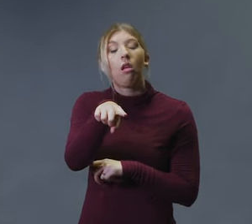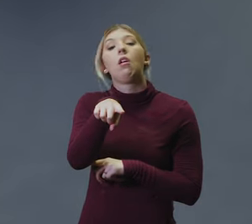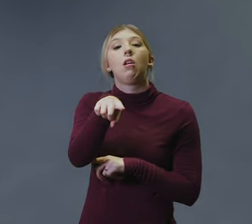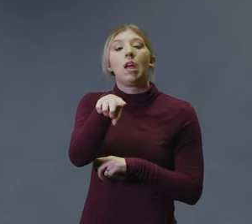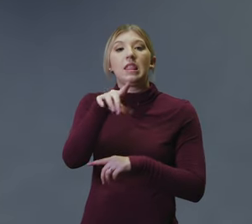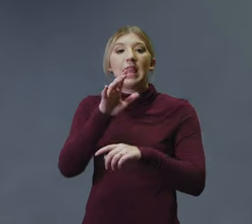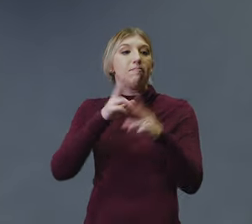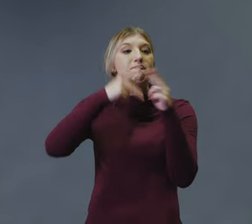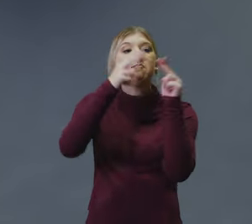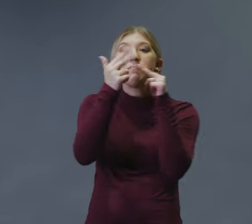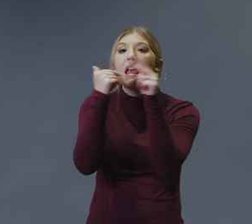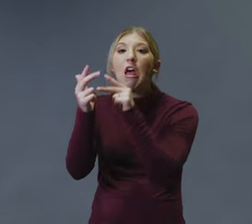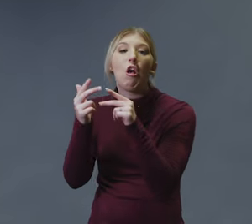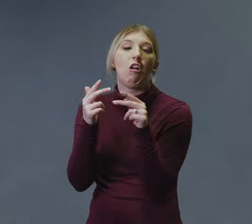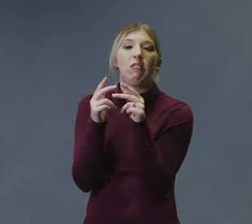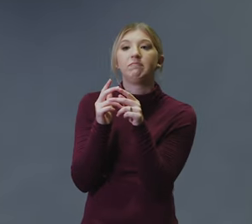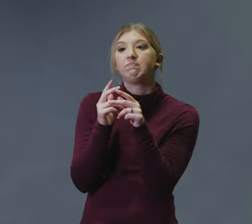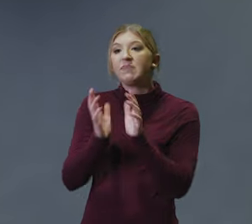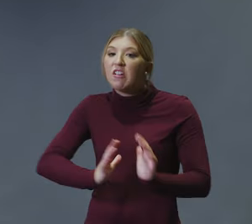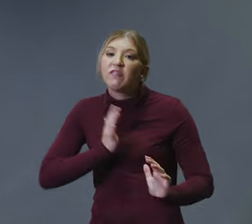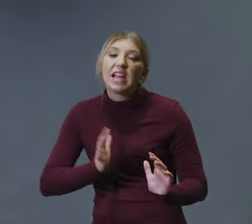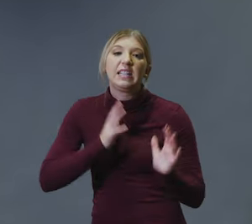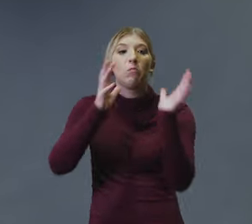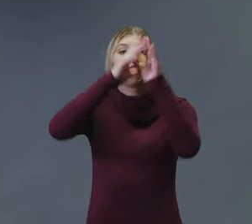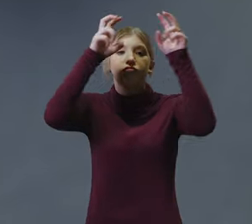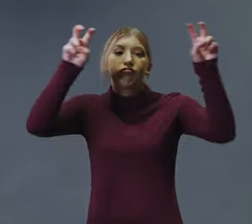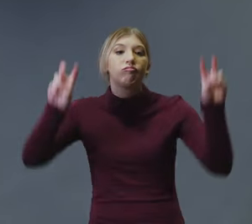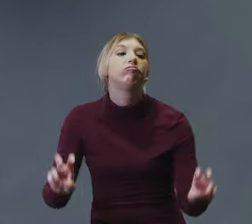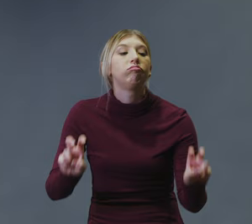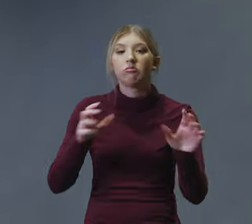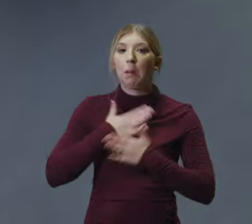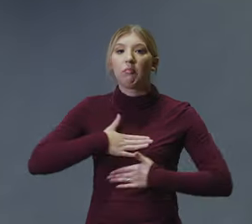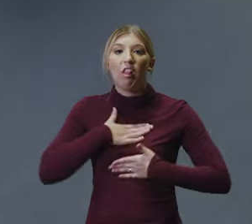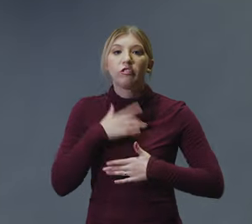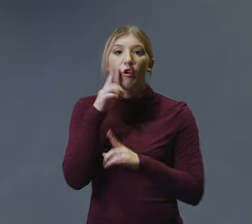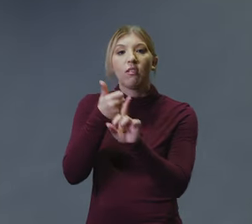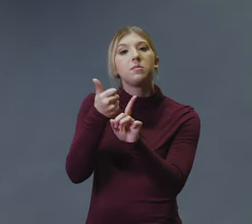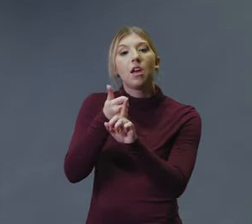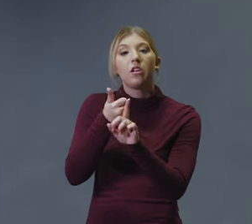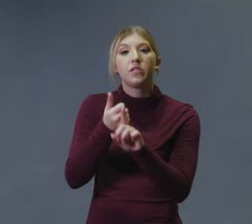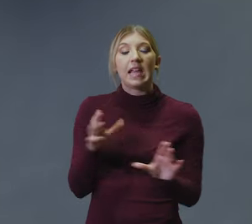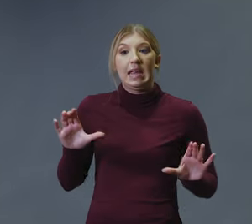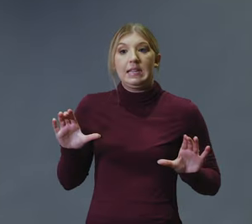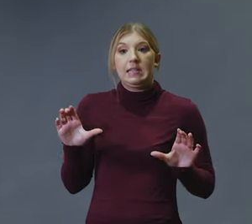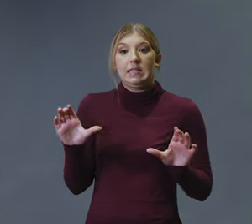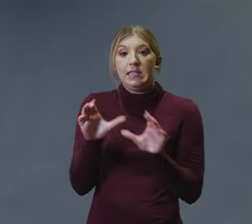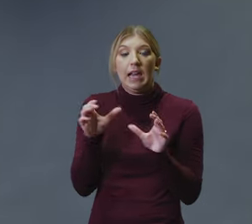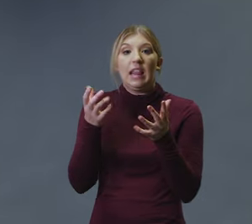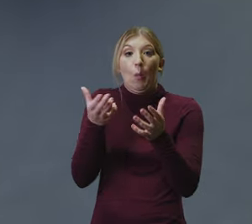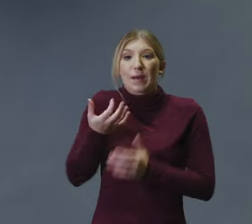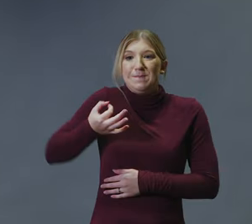built all these different things for themselves, these mansions, these pleasures. And they did all those things, and they wanted